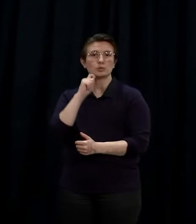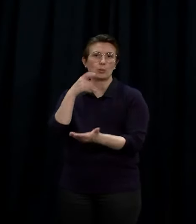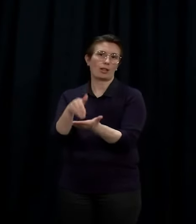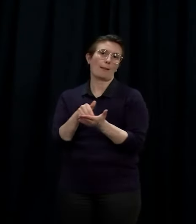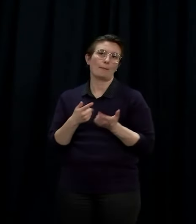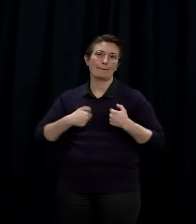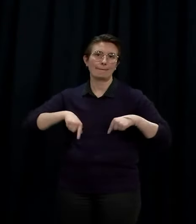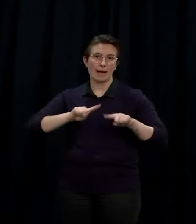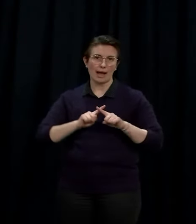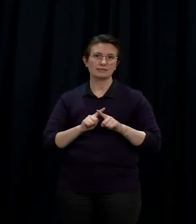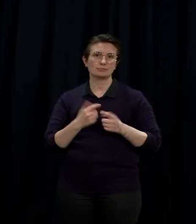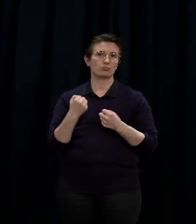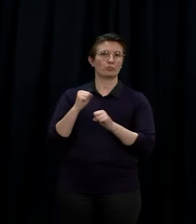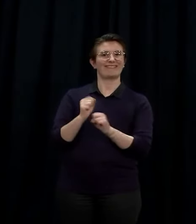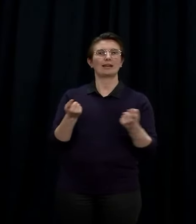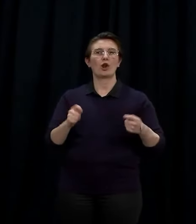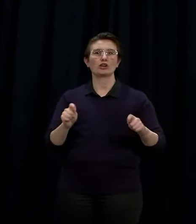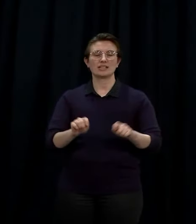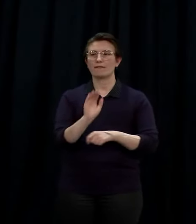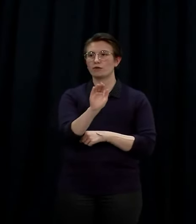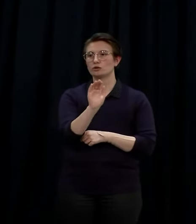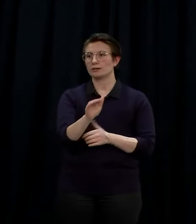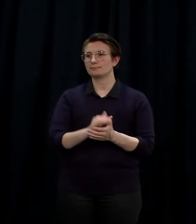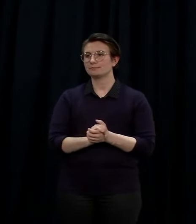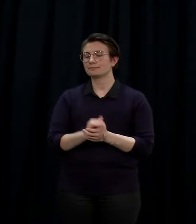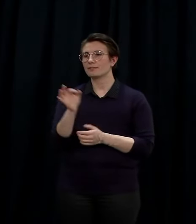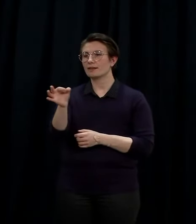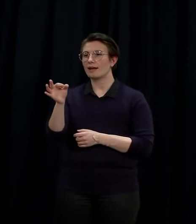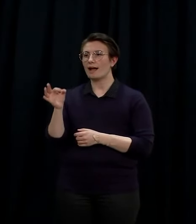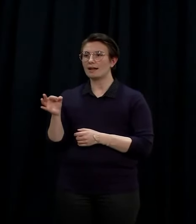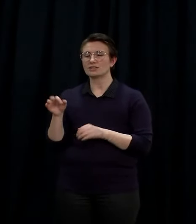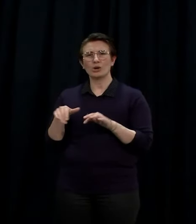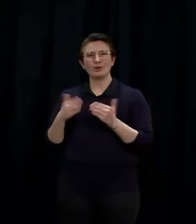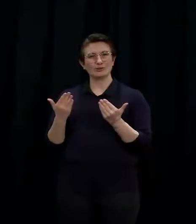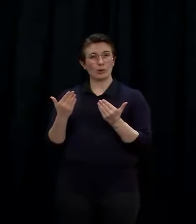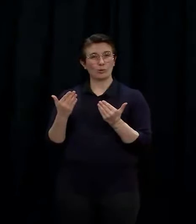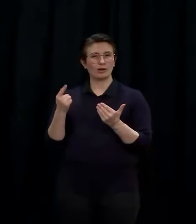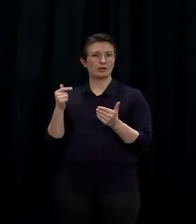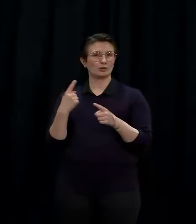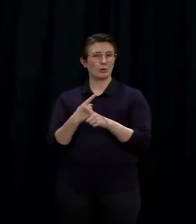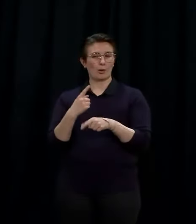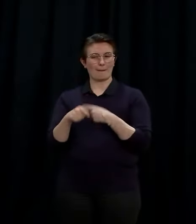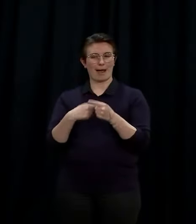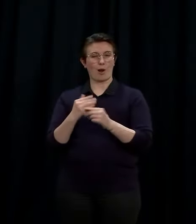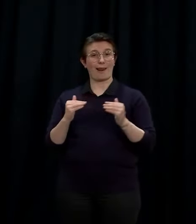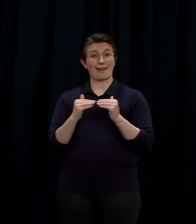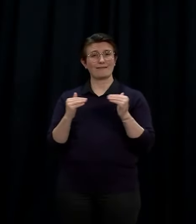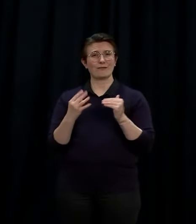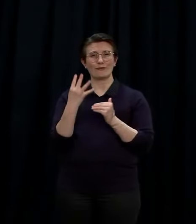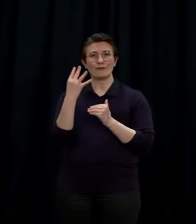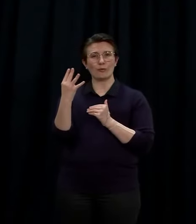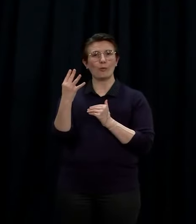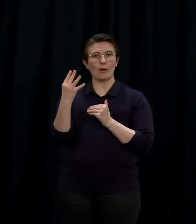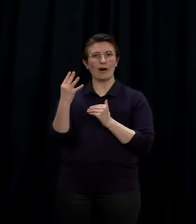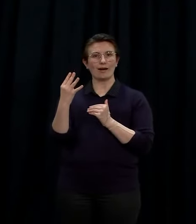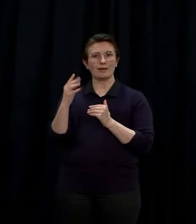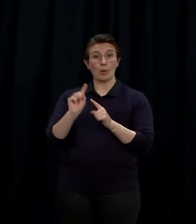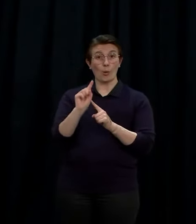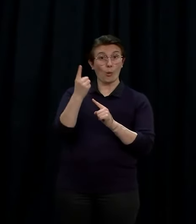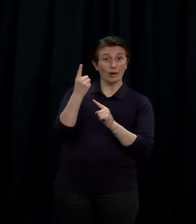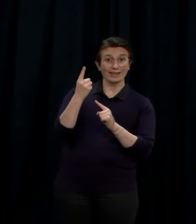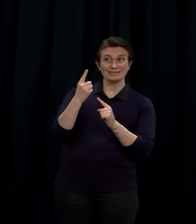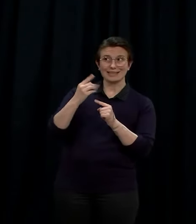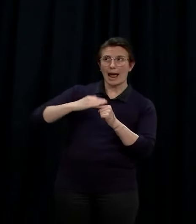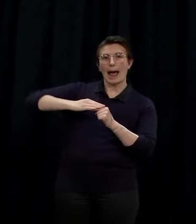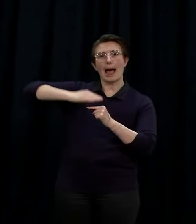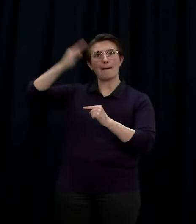anything to do with Aucklanders potentially travelling up? You know, the reports of people going to holiday houses and anything, when you